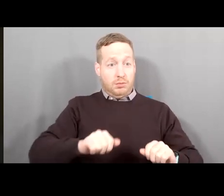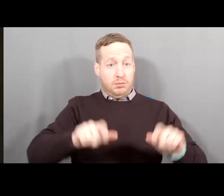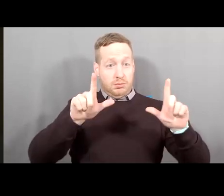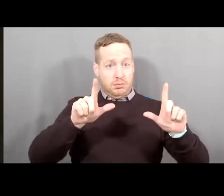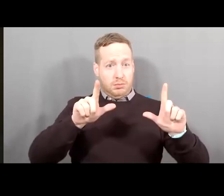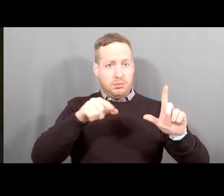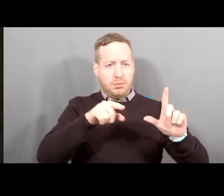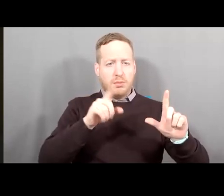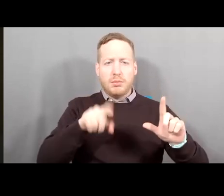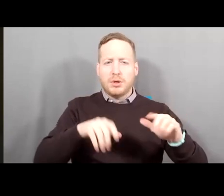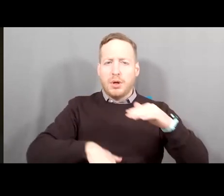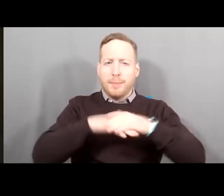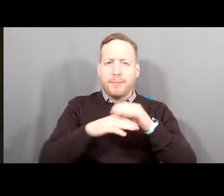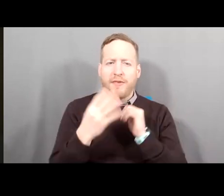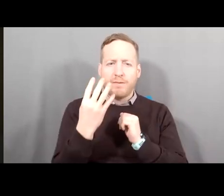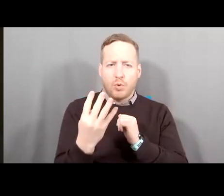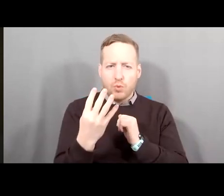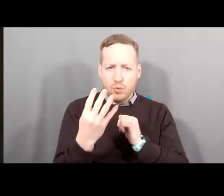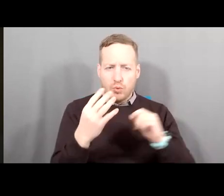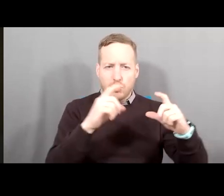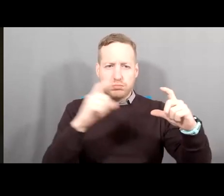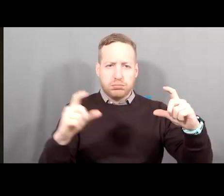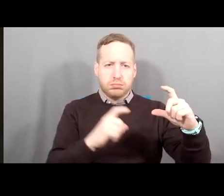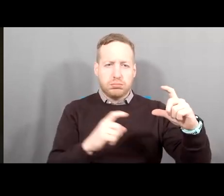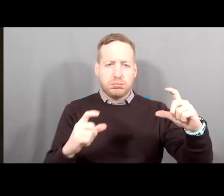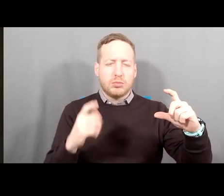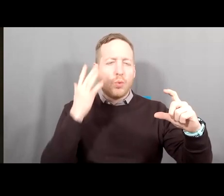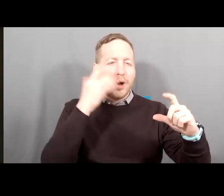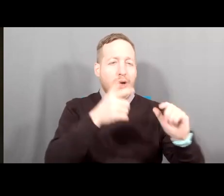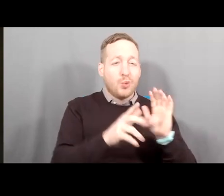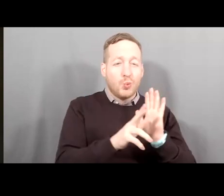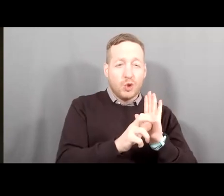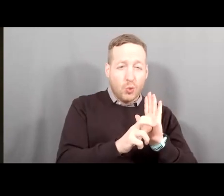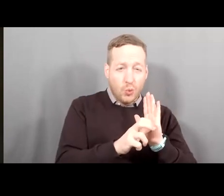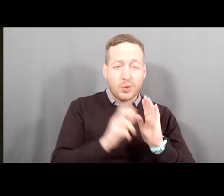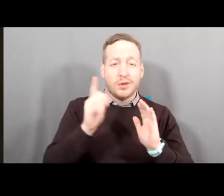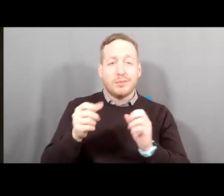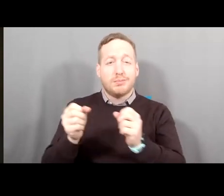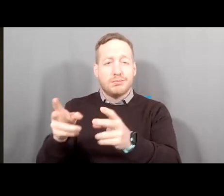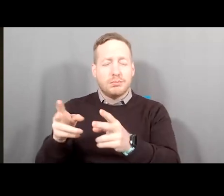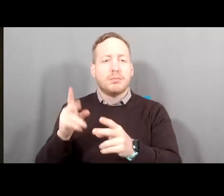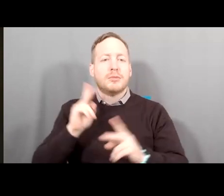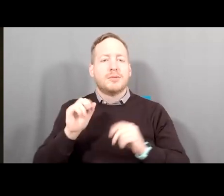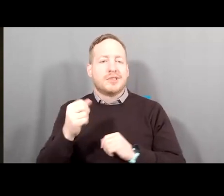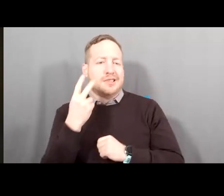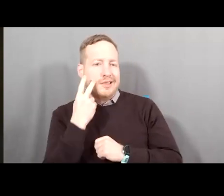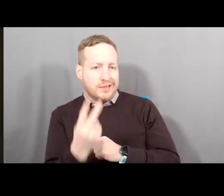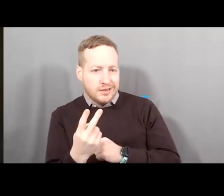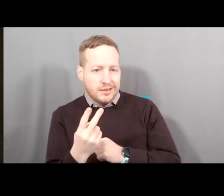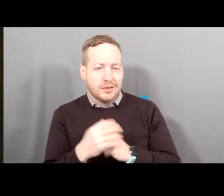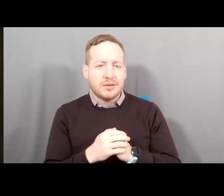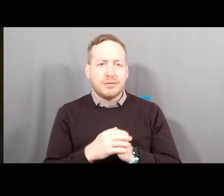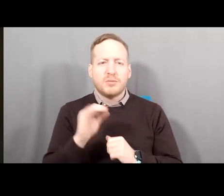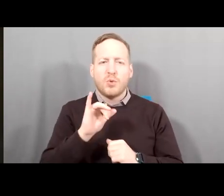that we use. When you open your video window, we want a maximum amount of